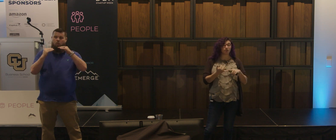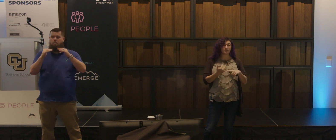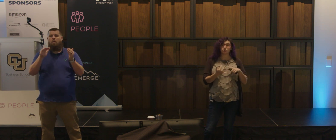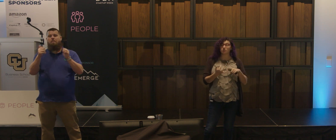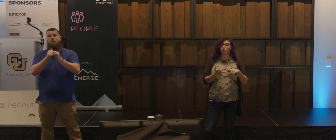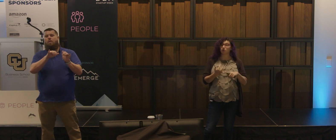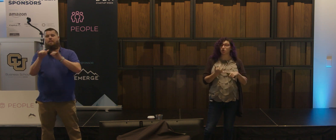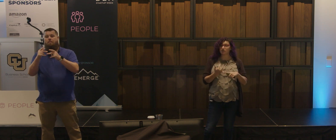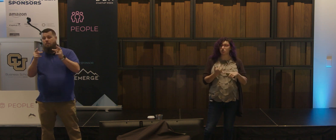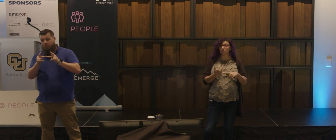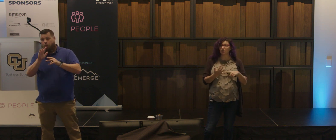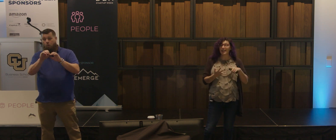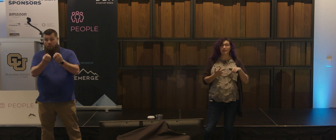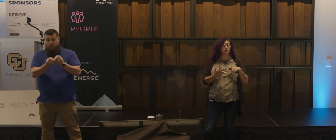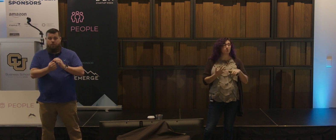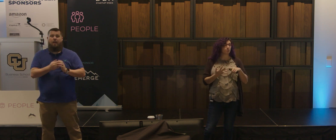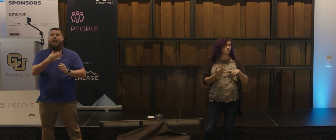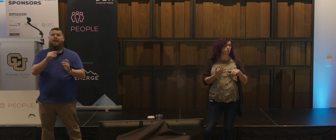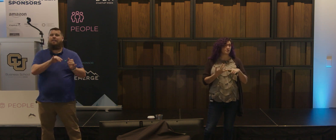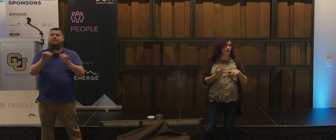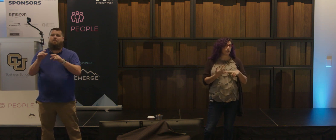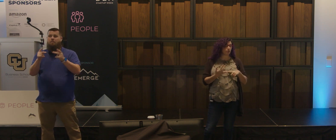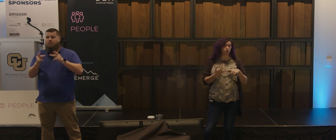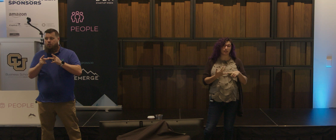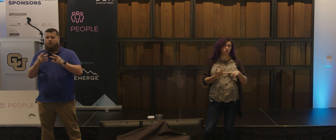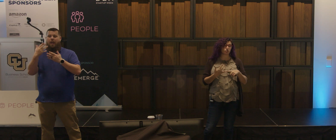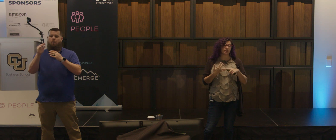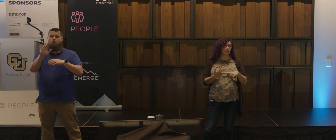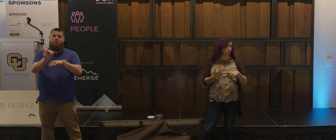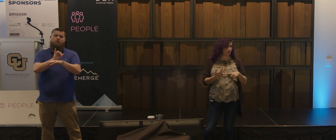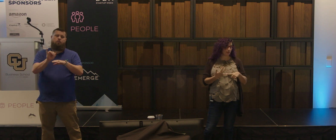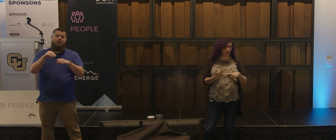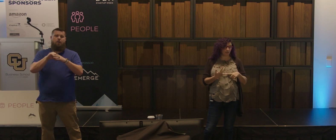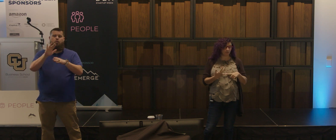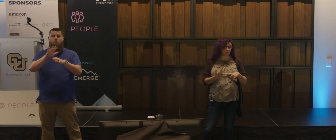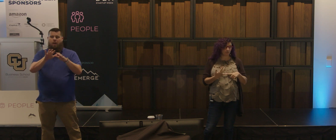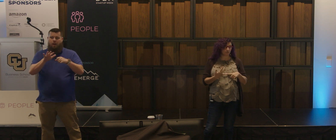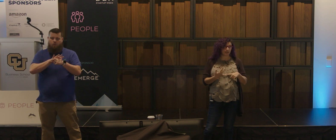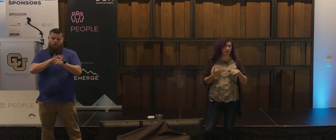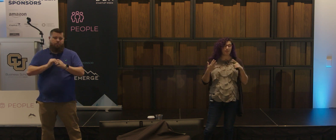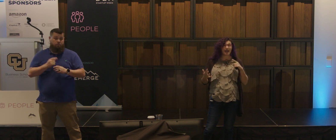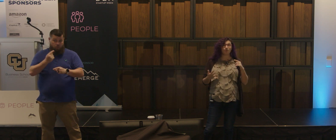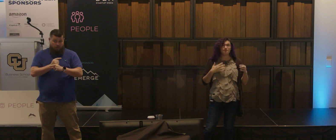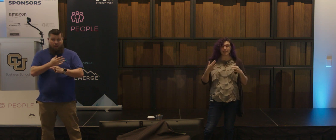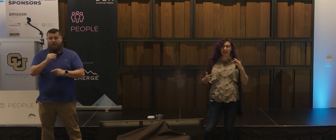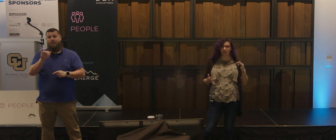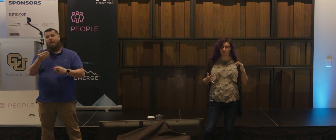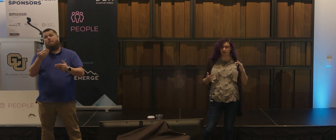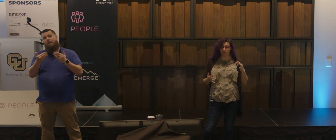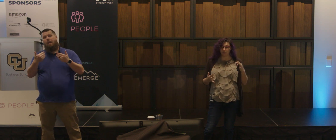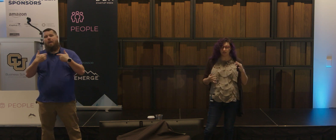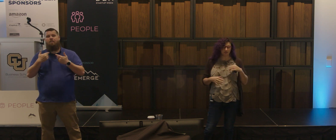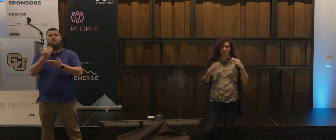to similar positions at your organization and similar positions out in your industry in your area, right? And that may